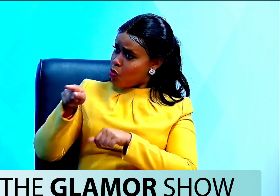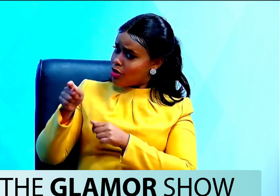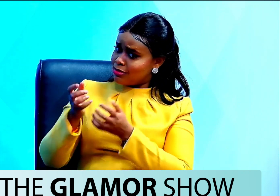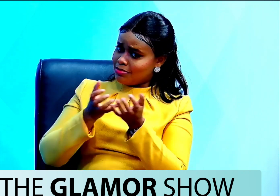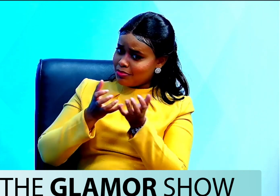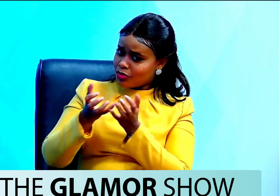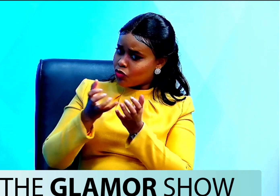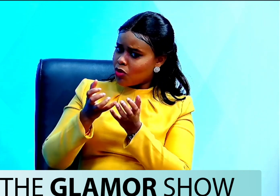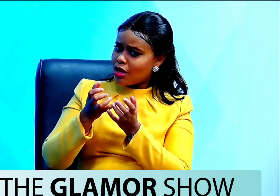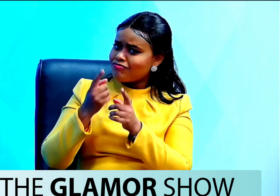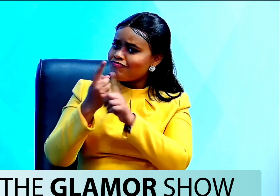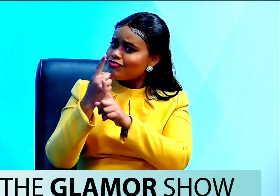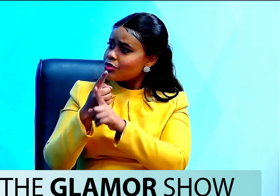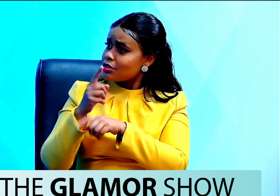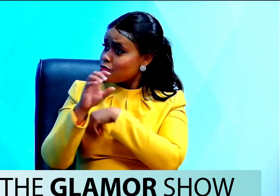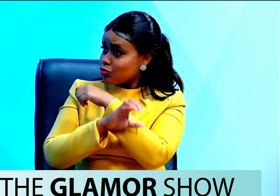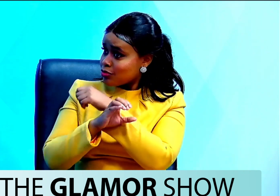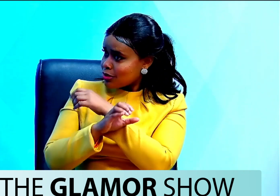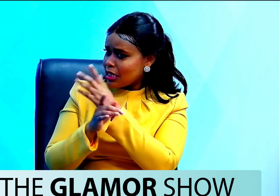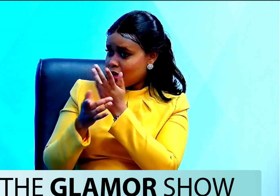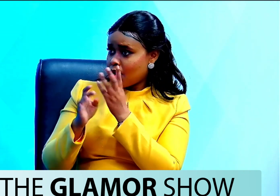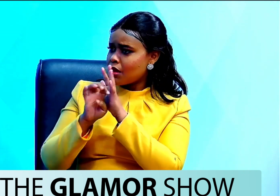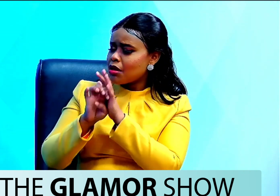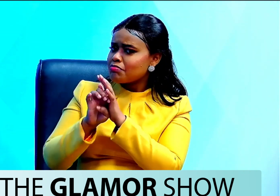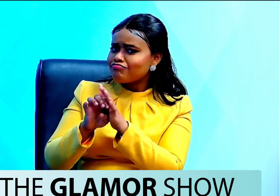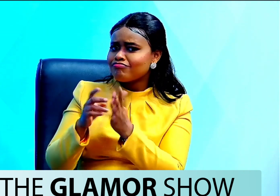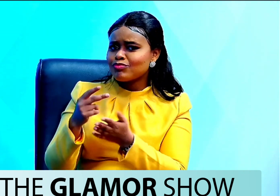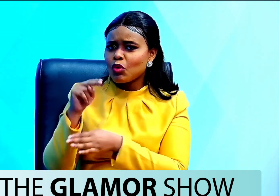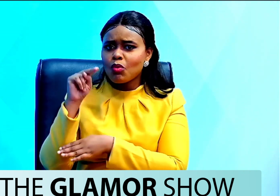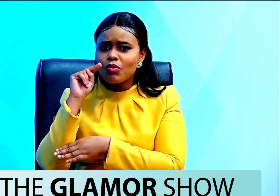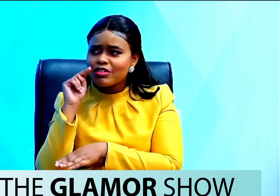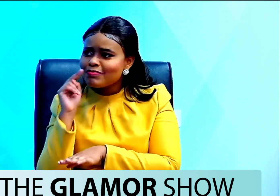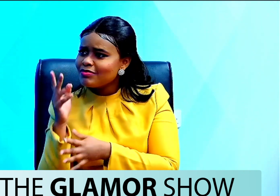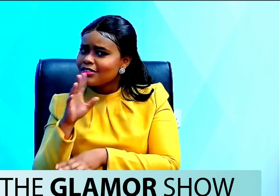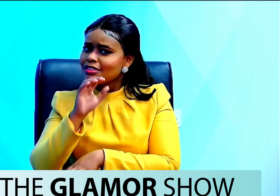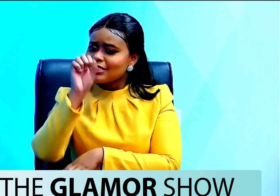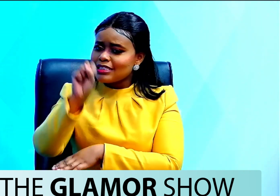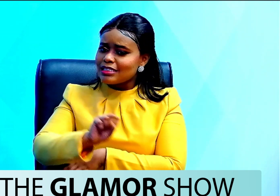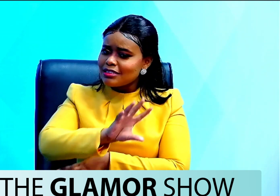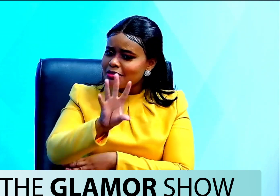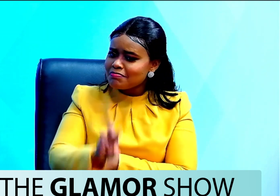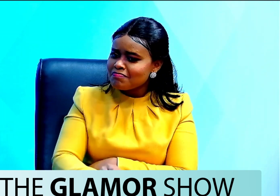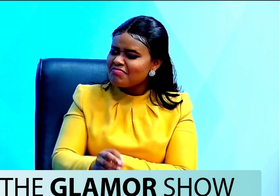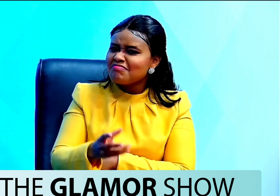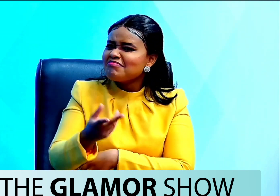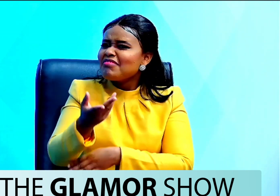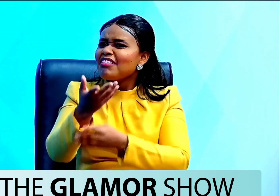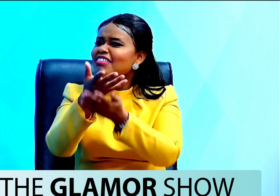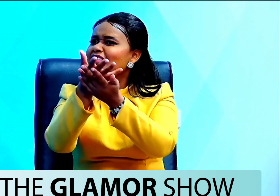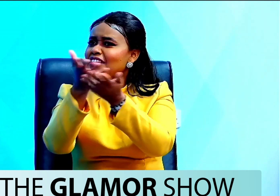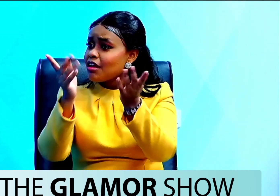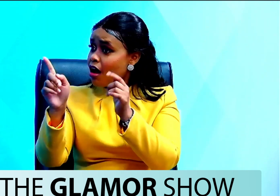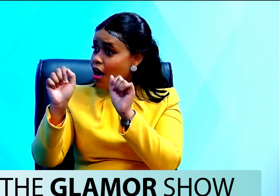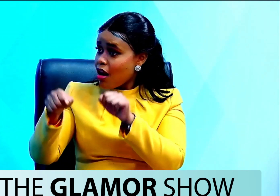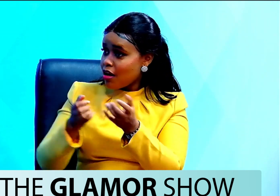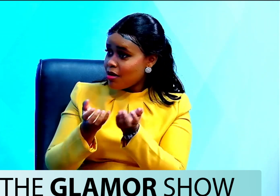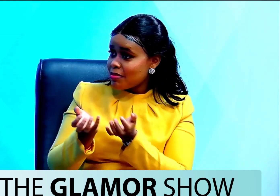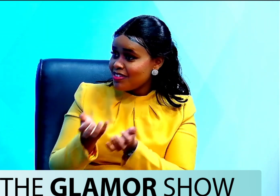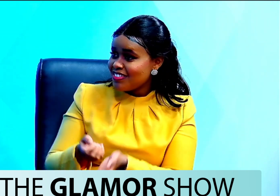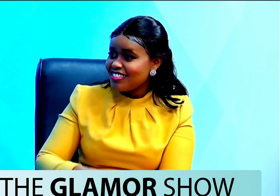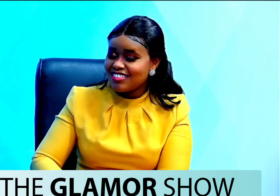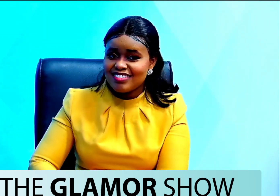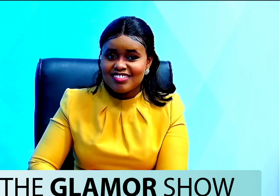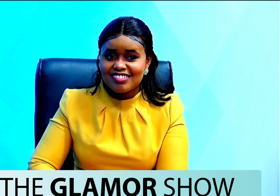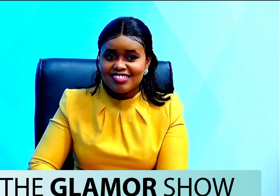Nice. So you've also really talked more of having, when you started, you mentioned on other countries like South Africa, Nigeria. Do you